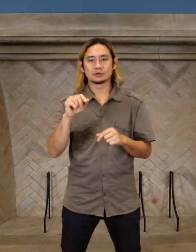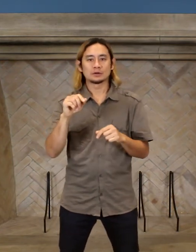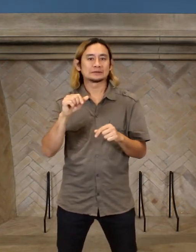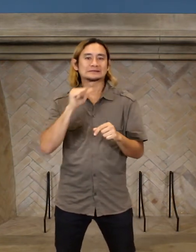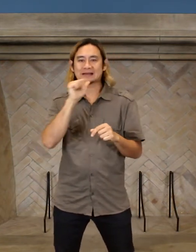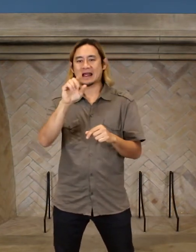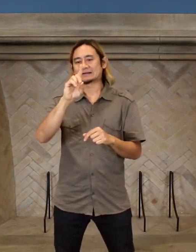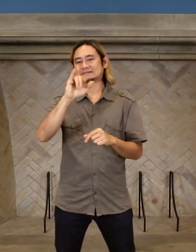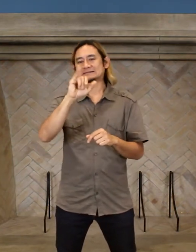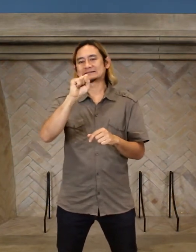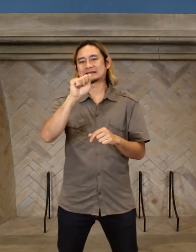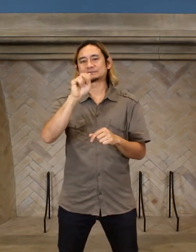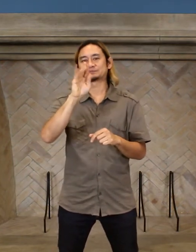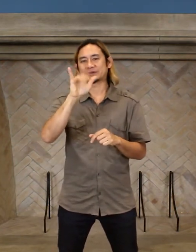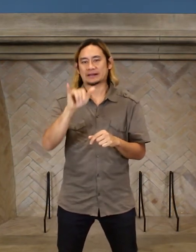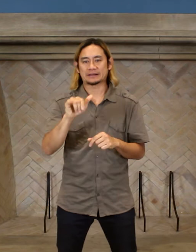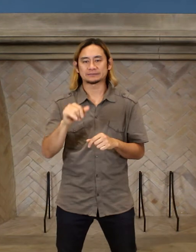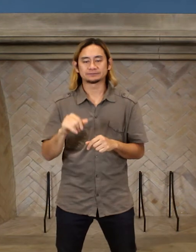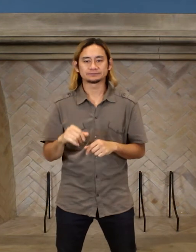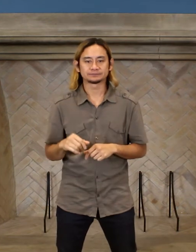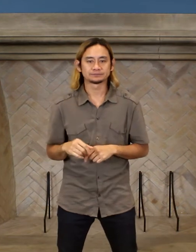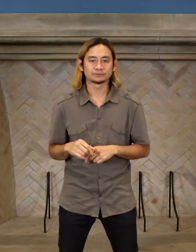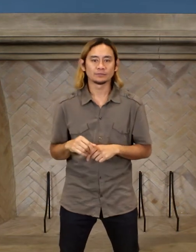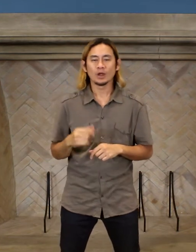retarded instead of a person with a disability.